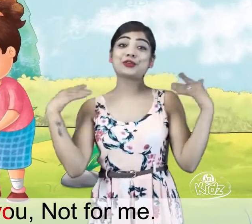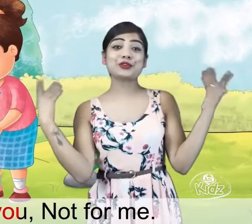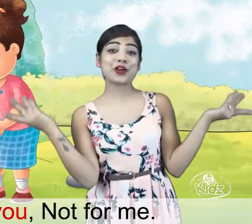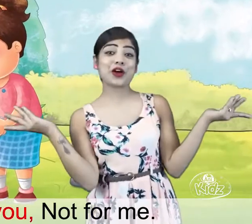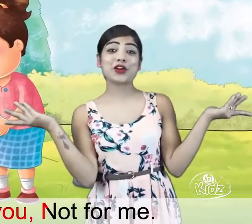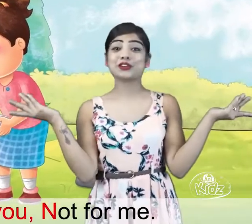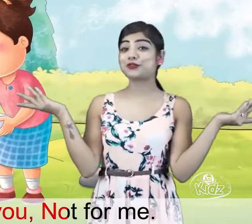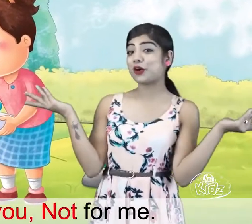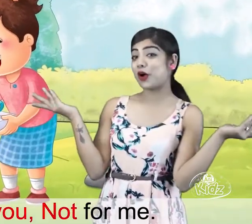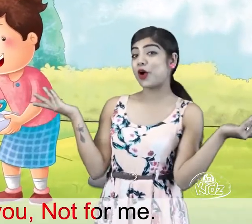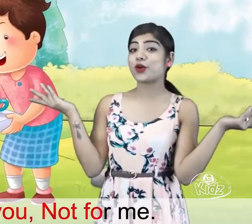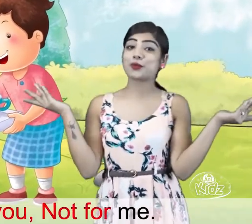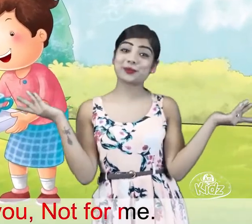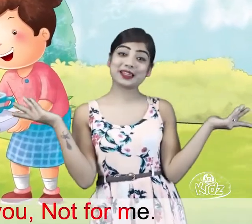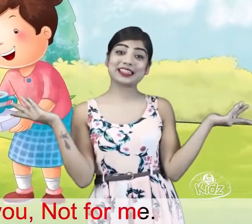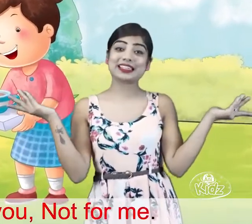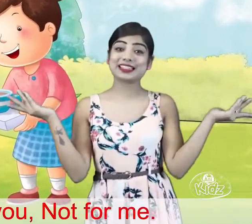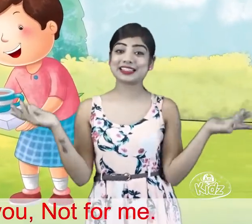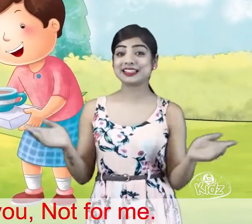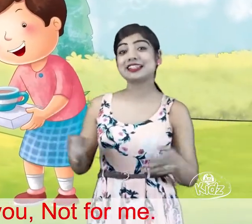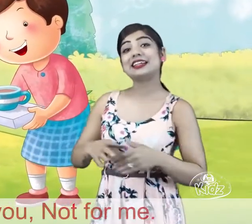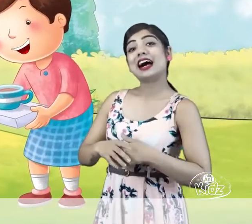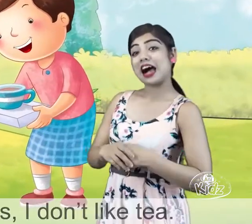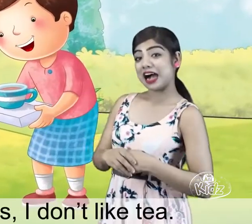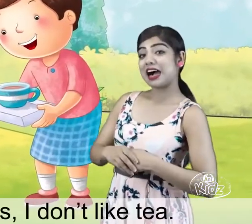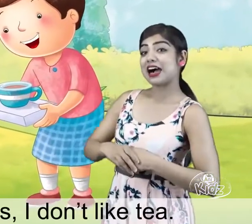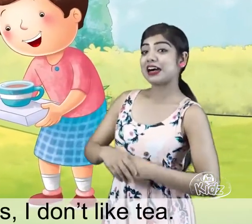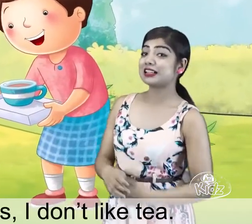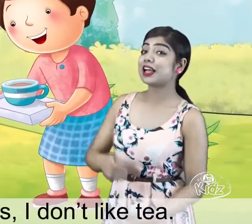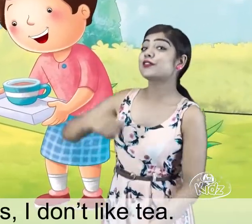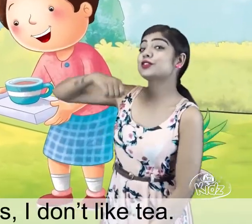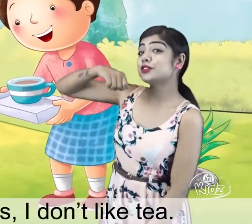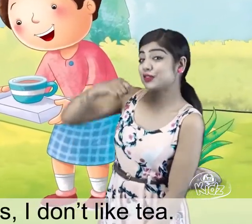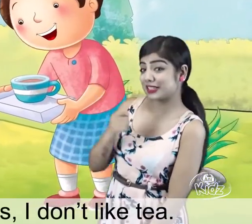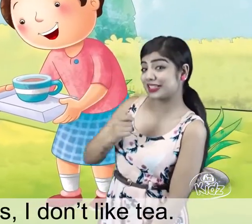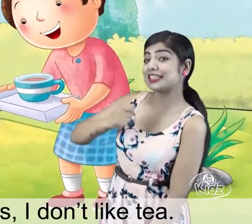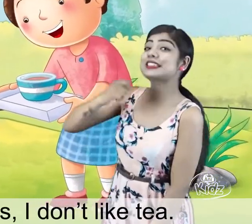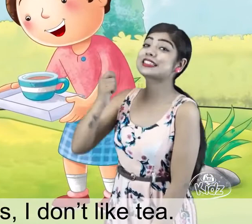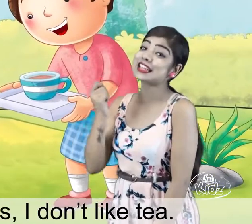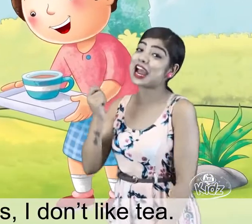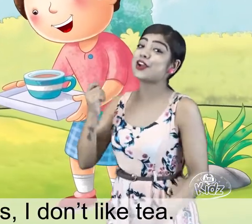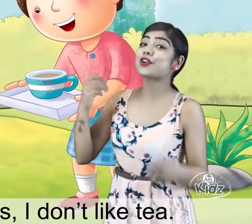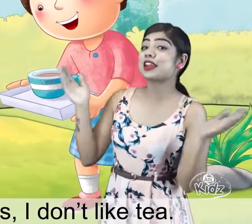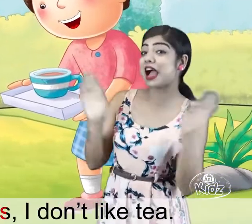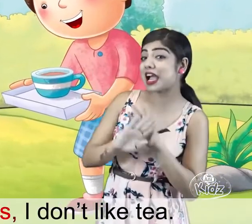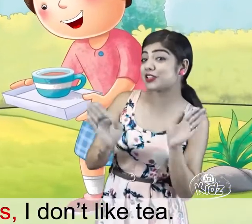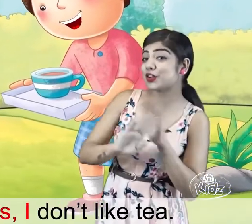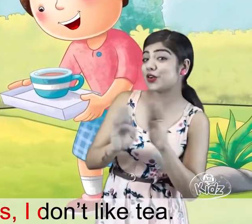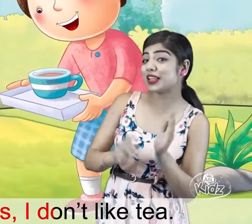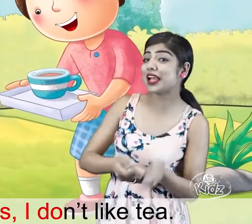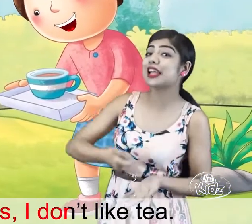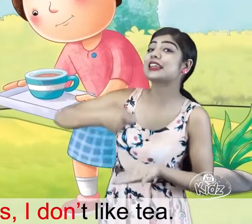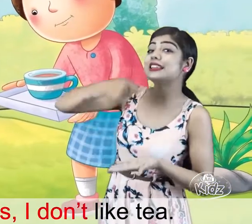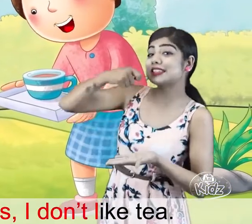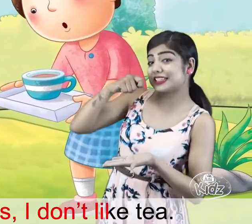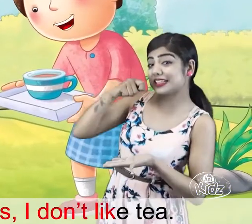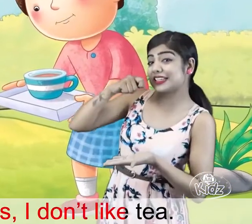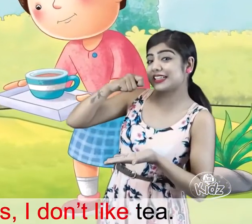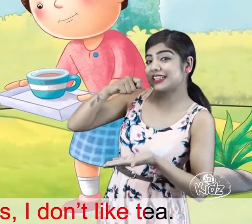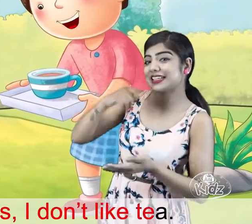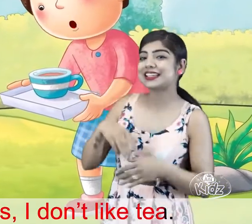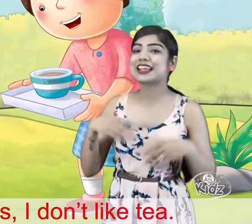you, not for me. I like to eat carrots, I don't